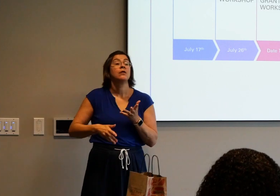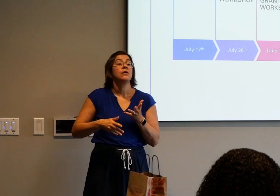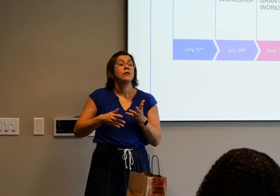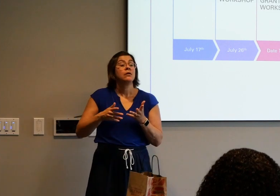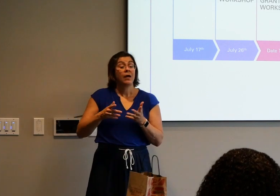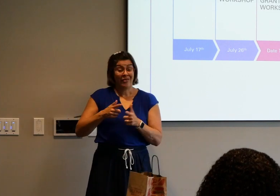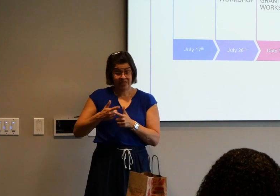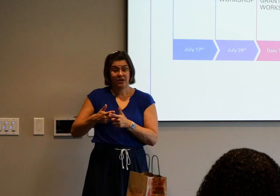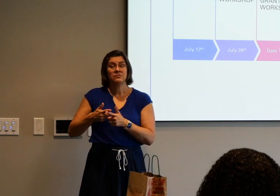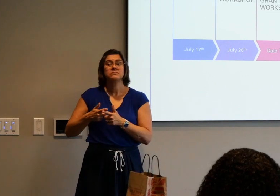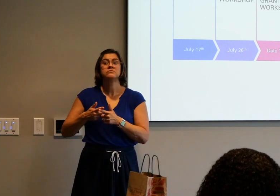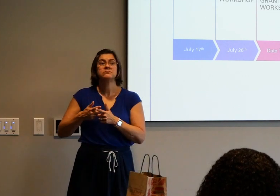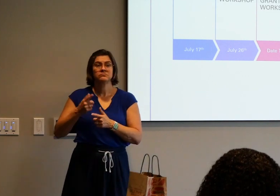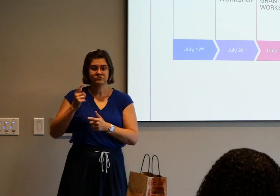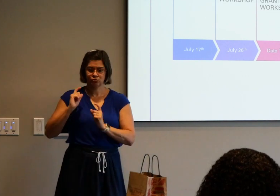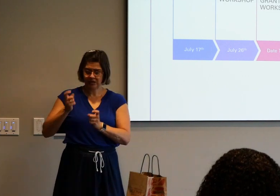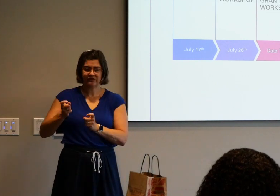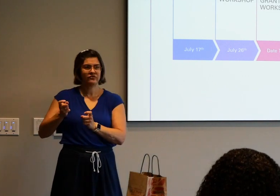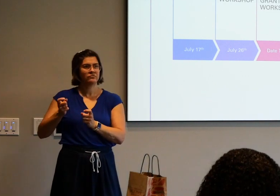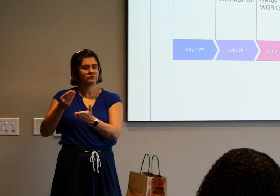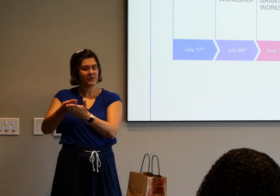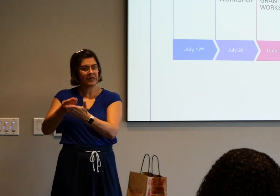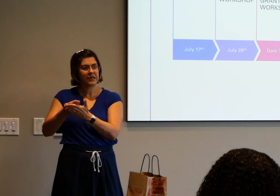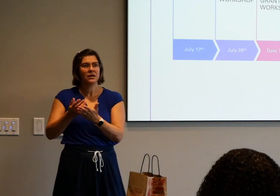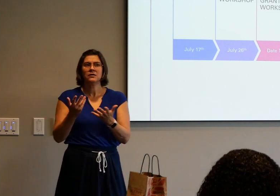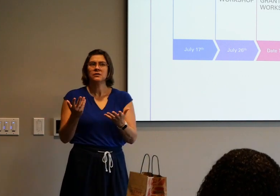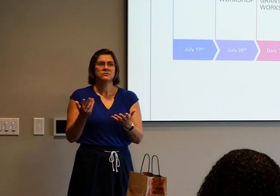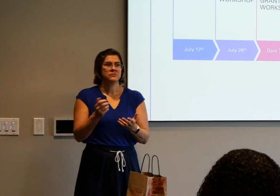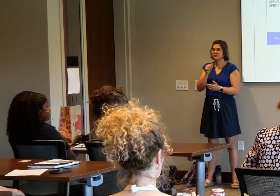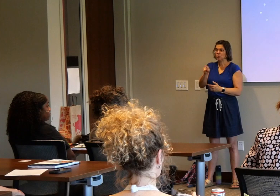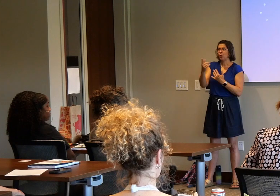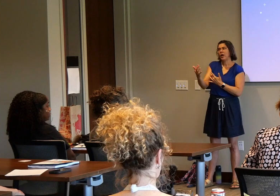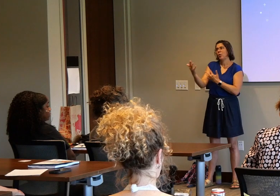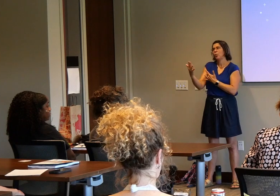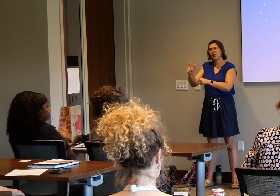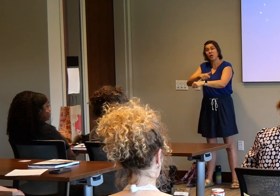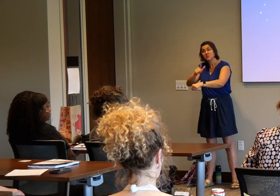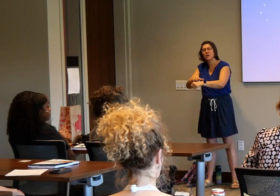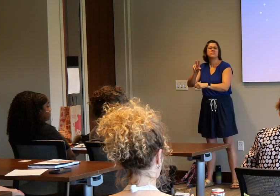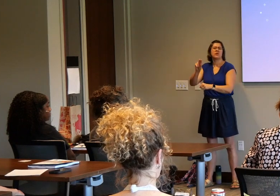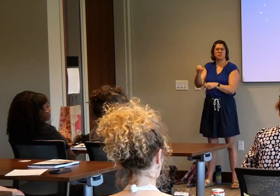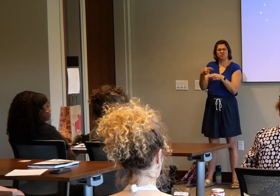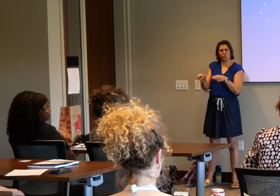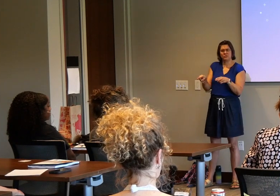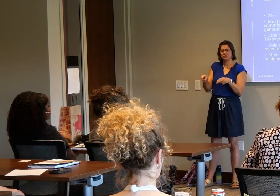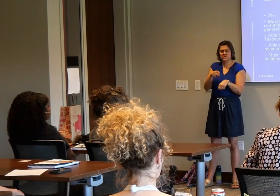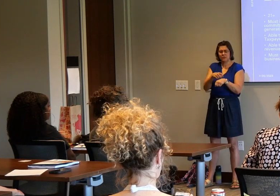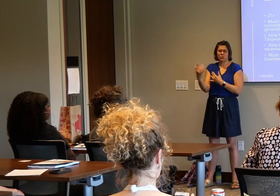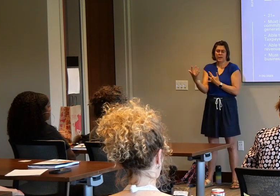and grant awards. So it's a pretty quick turnaround. You're not going to be waiting for months on end, which is nice. All